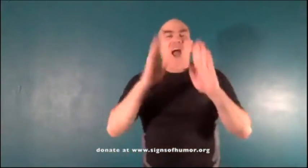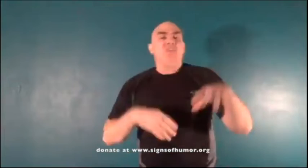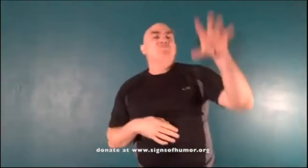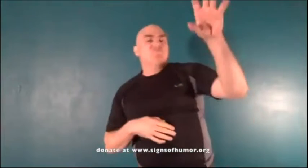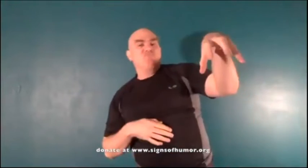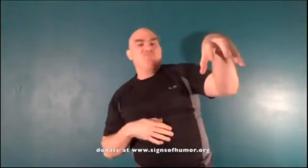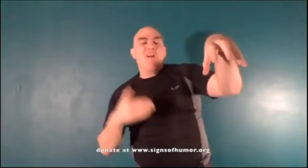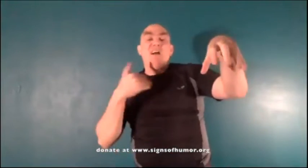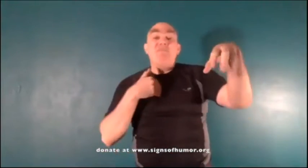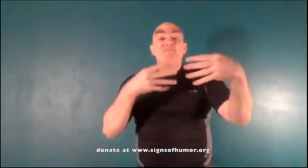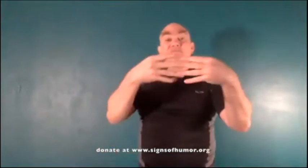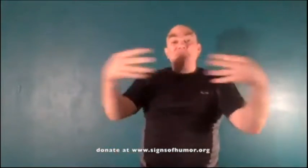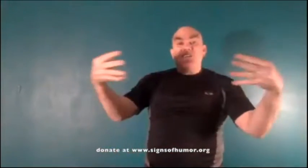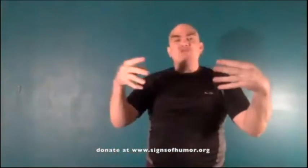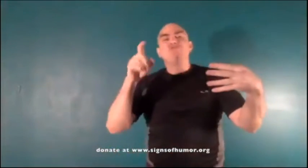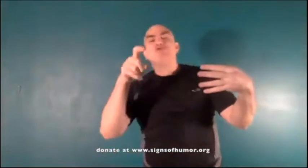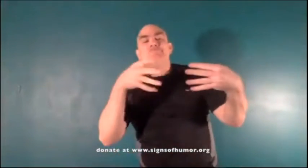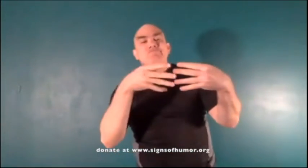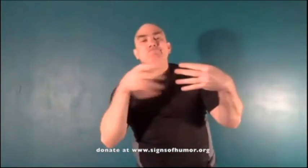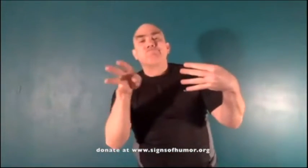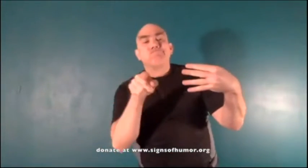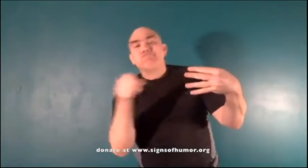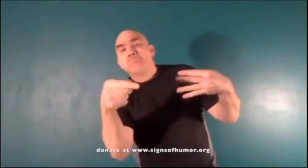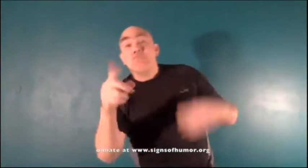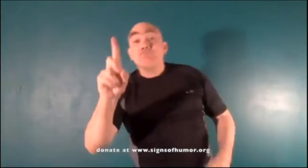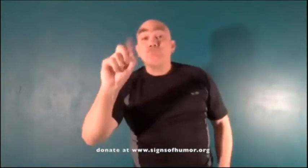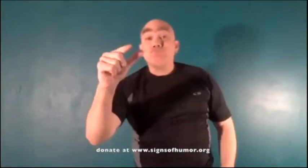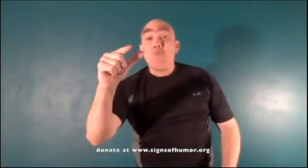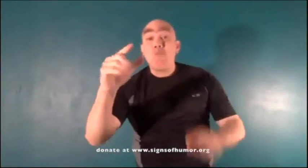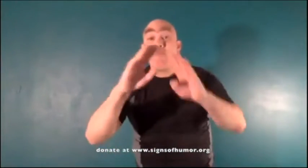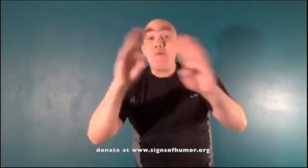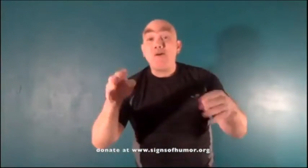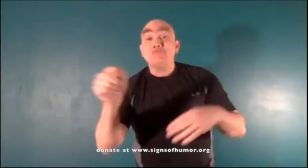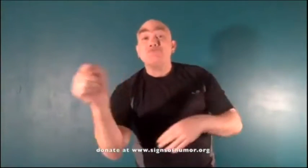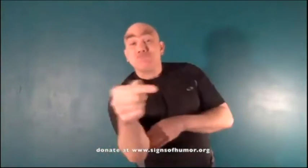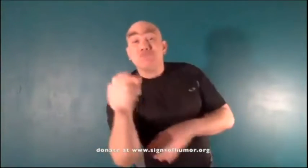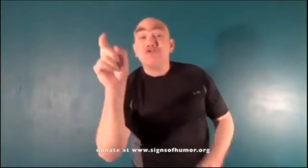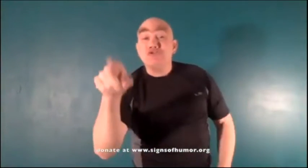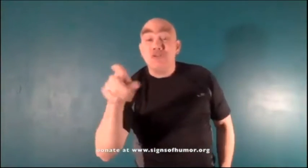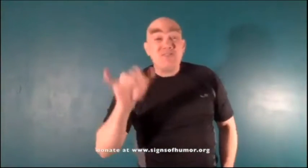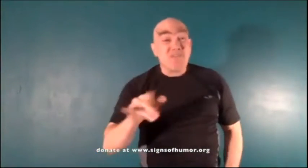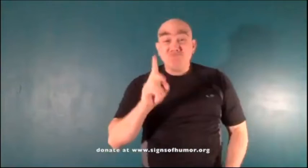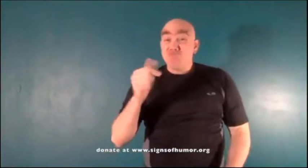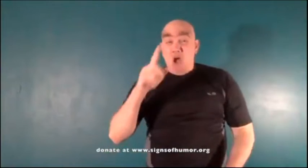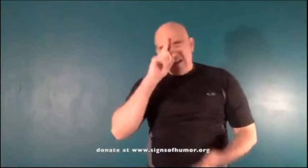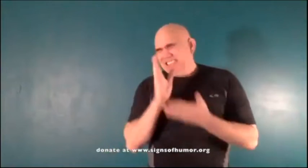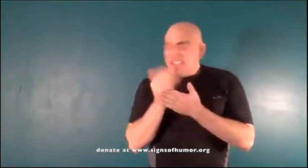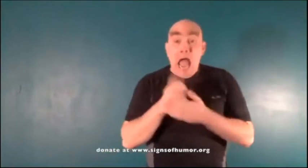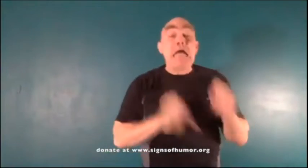so the dog runs. My cat does not give up. My cat chases the dog all the way to its house.